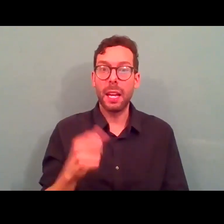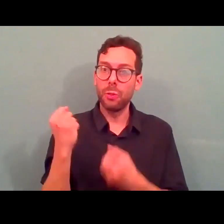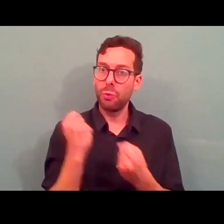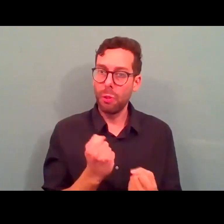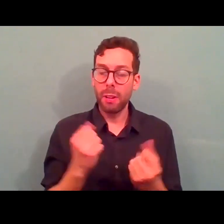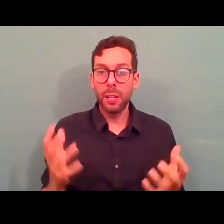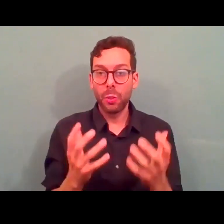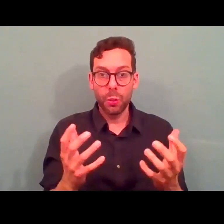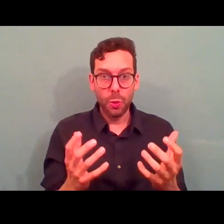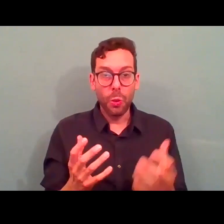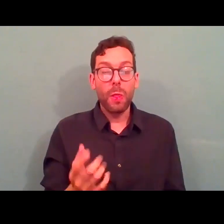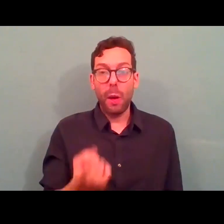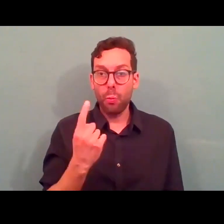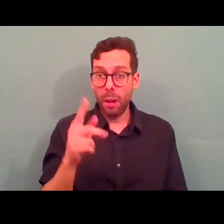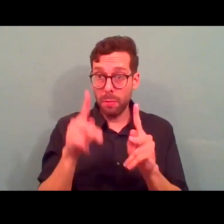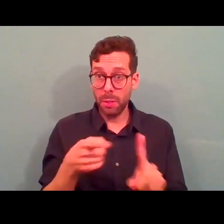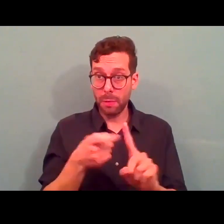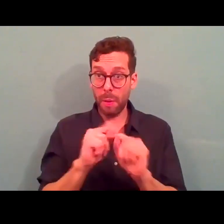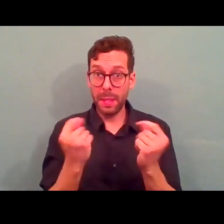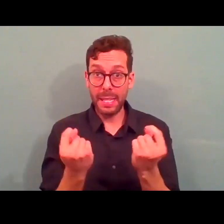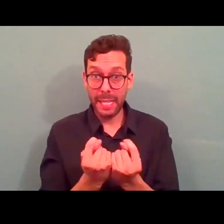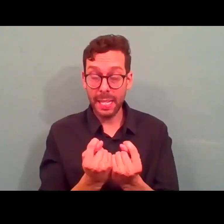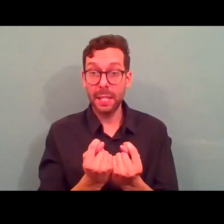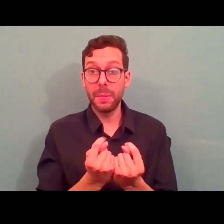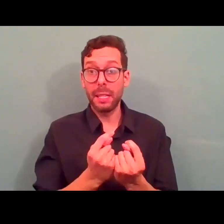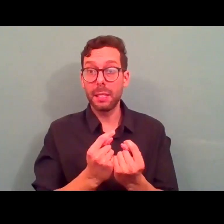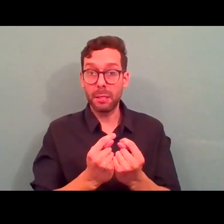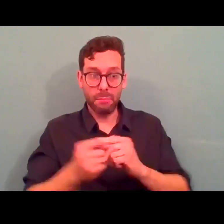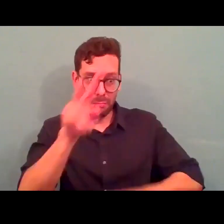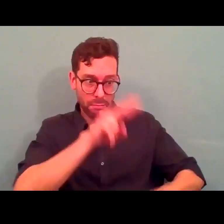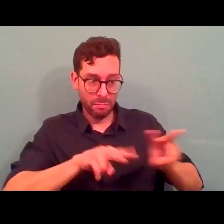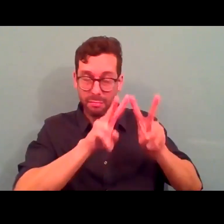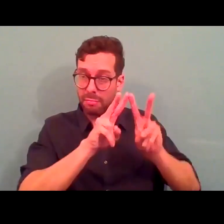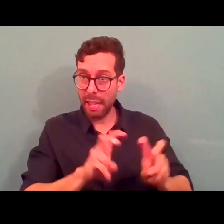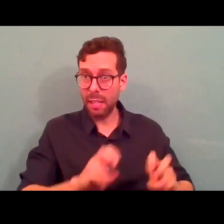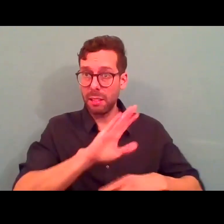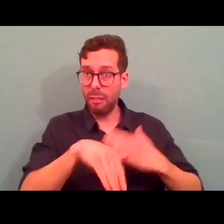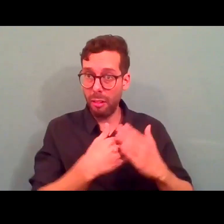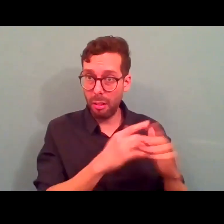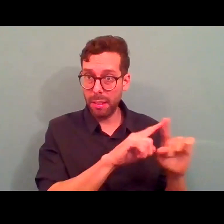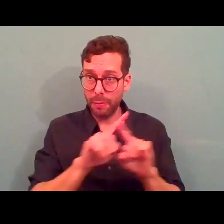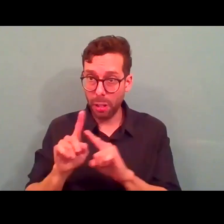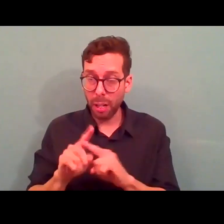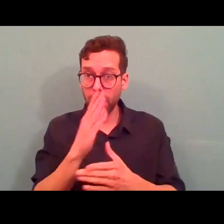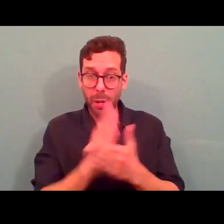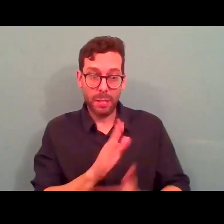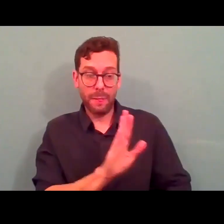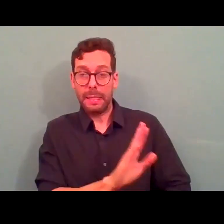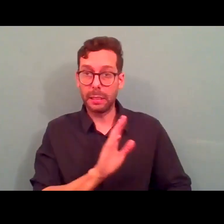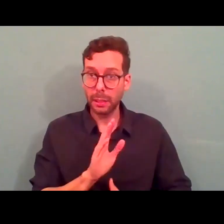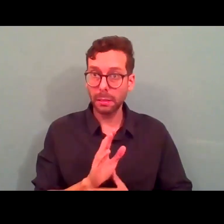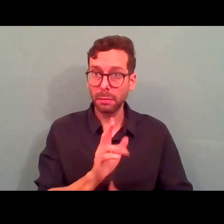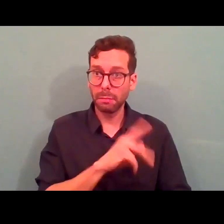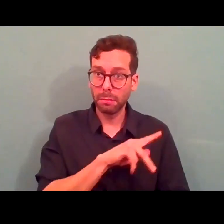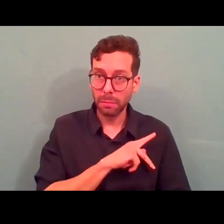someone on the team is looking at all of those aspects of his total little person, right? So does he have anything else going on? Have